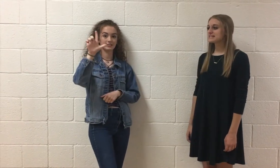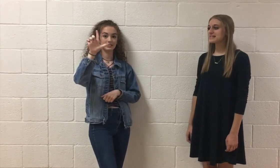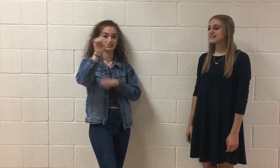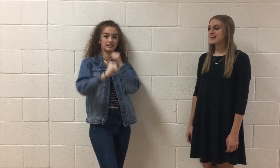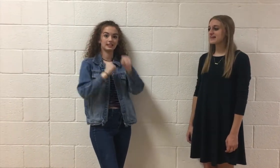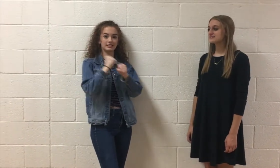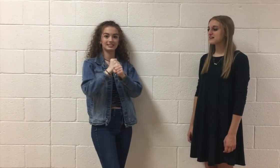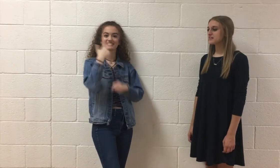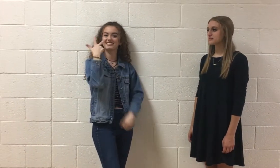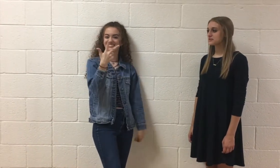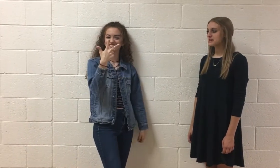taking ASL 3.